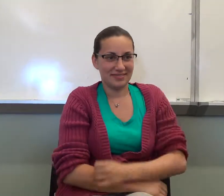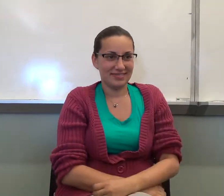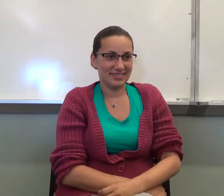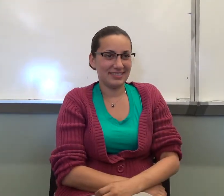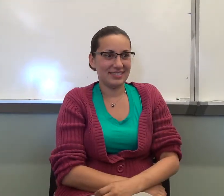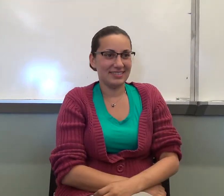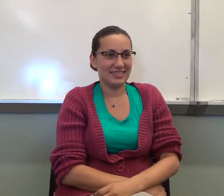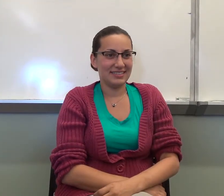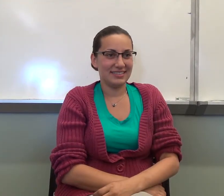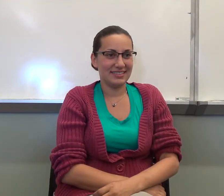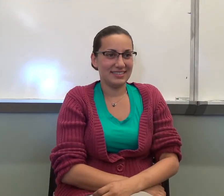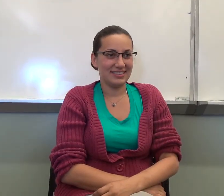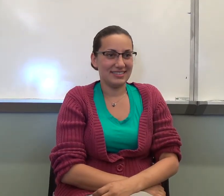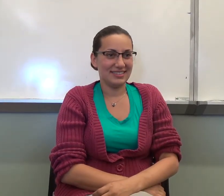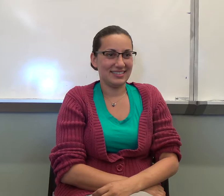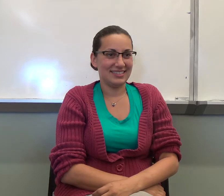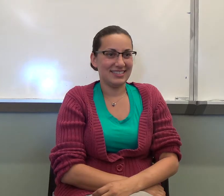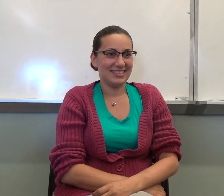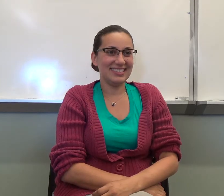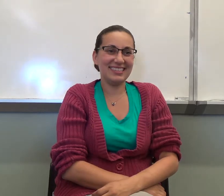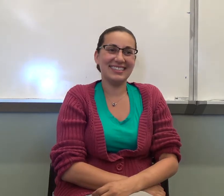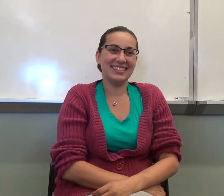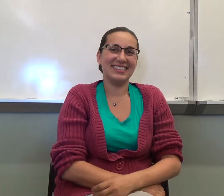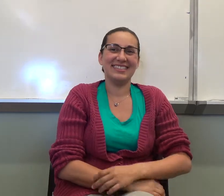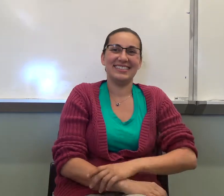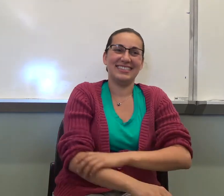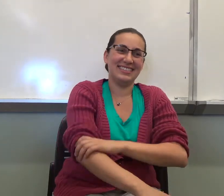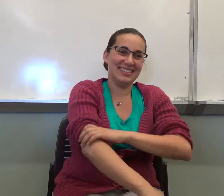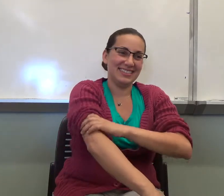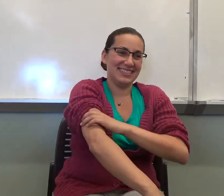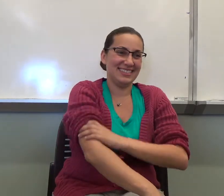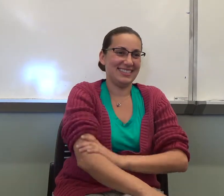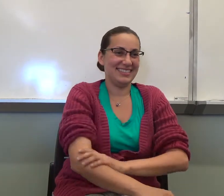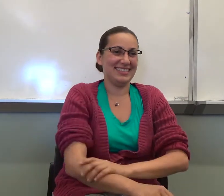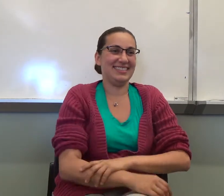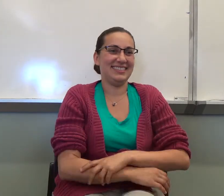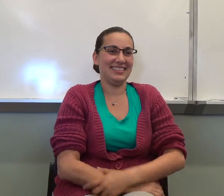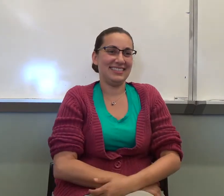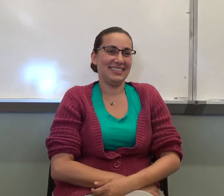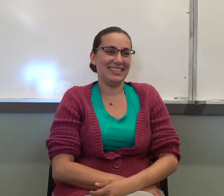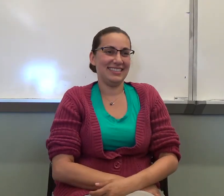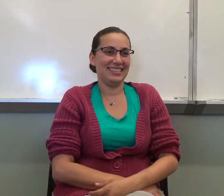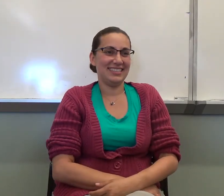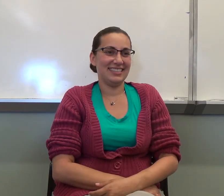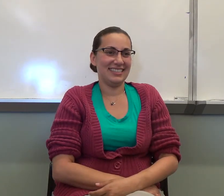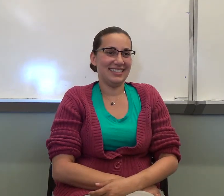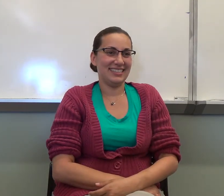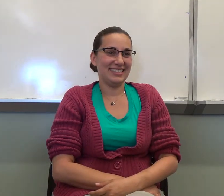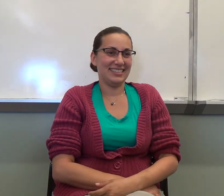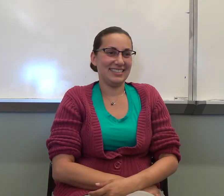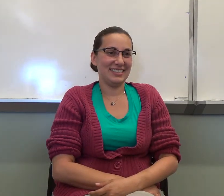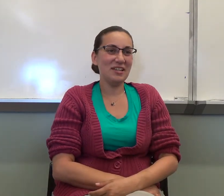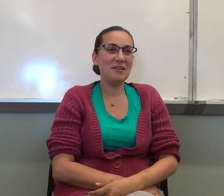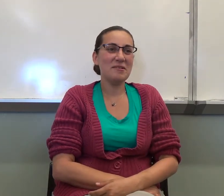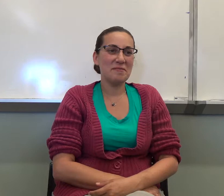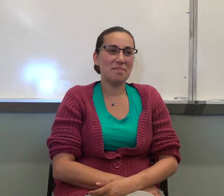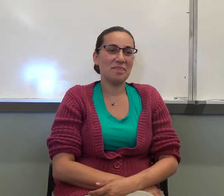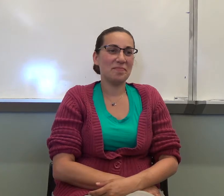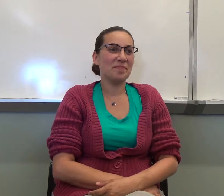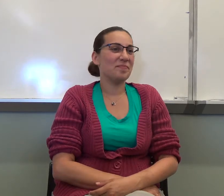Okay. This is what's called a second degree term, because the power is 2.